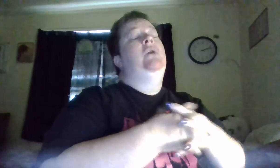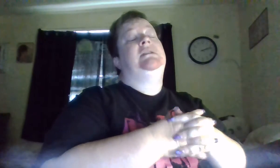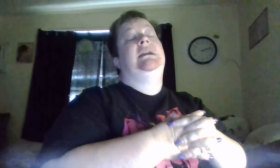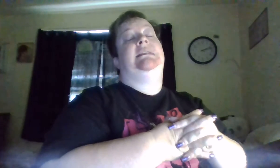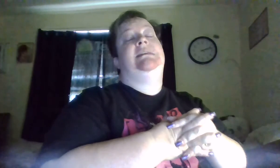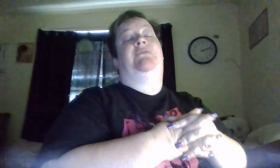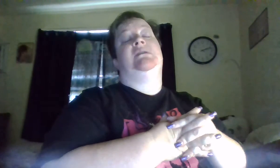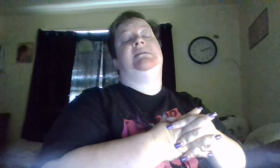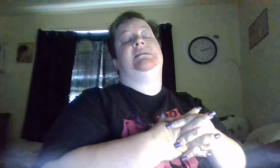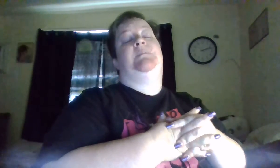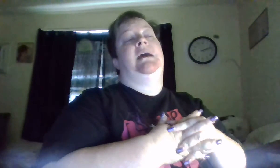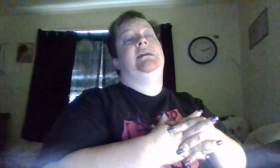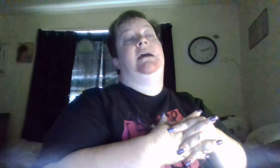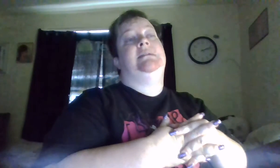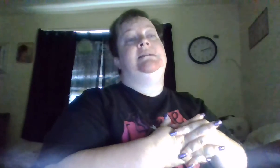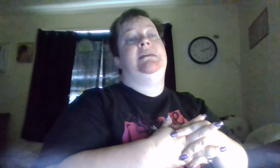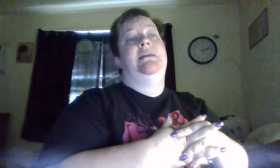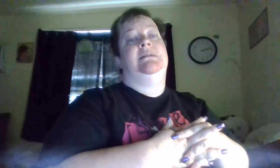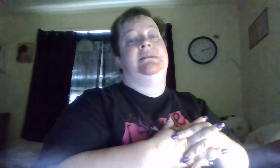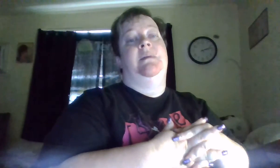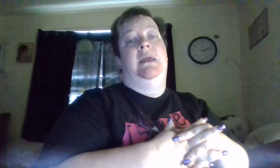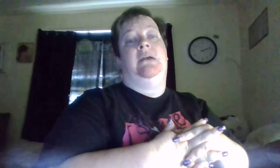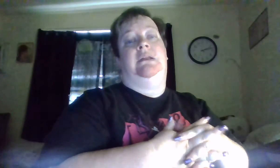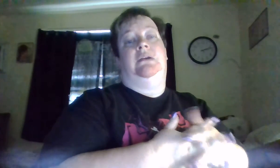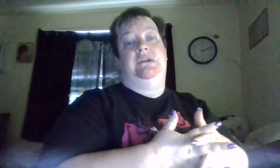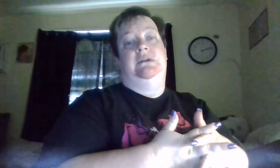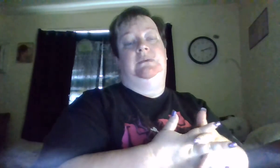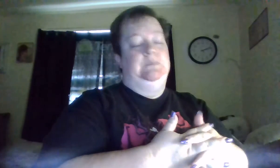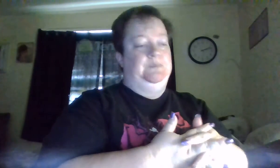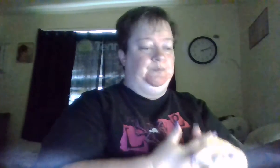mostly differences, but I did see a similarity or two.